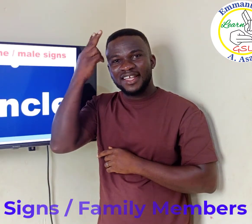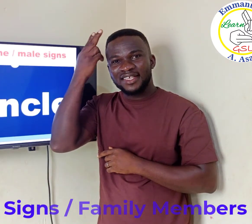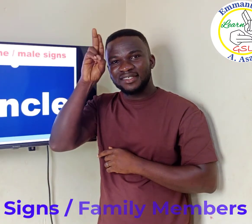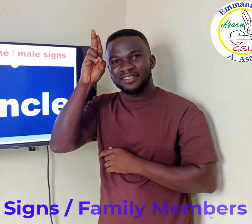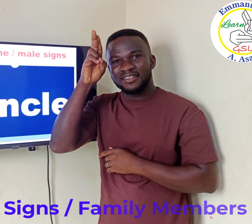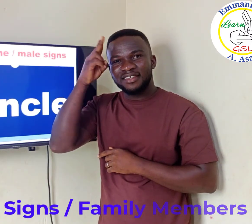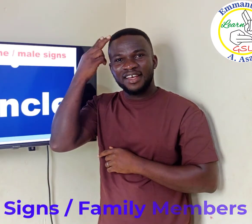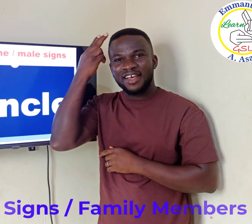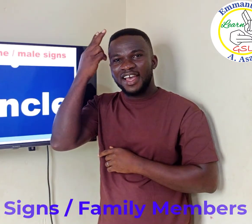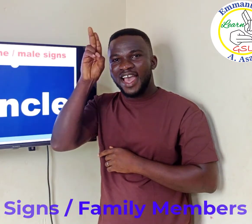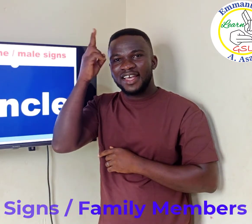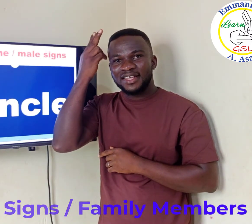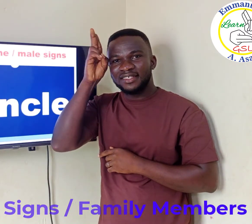uncle, uncle.